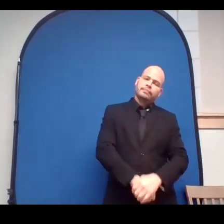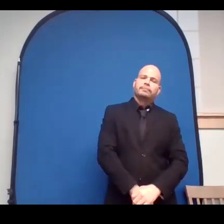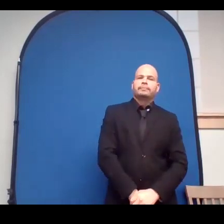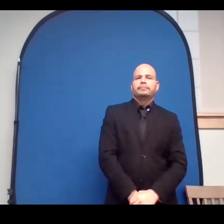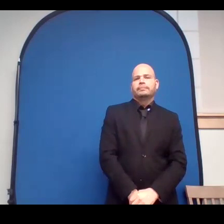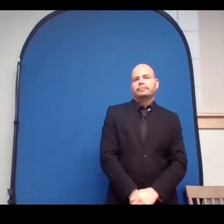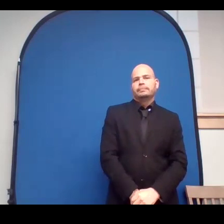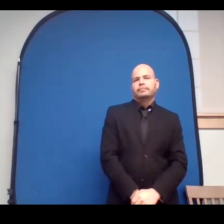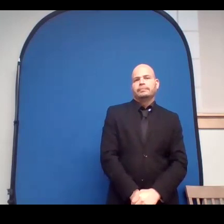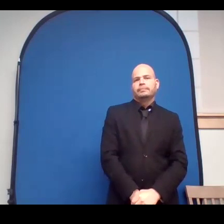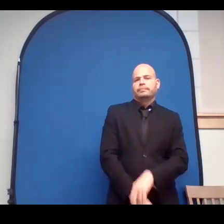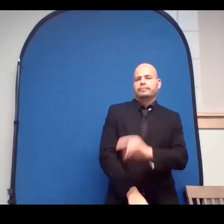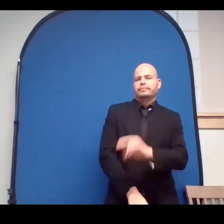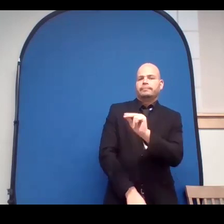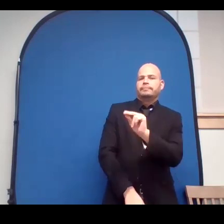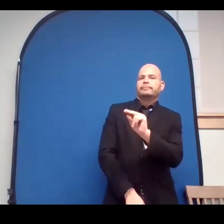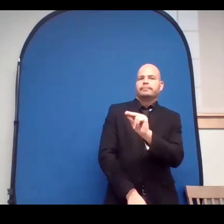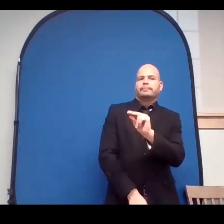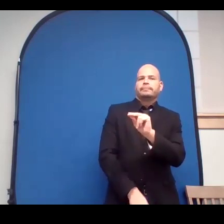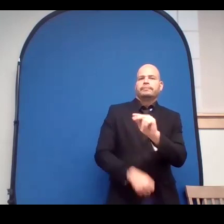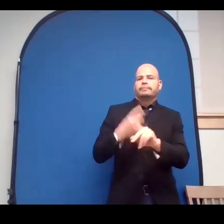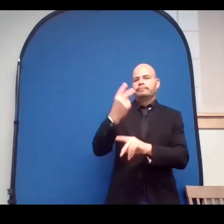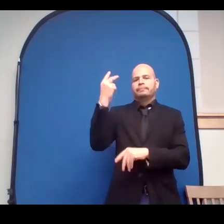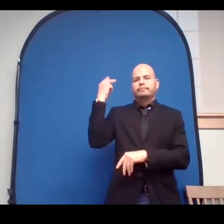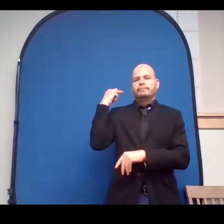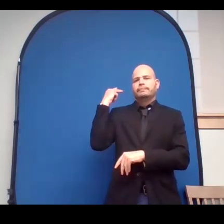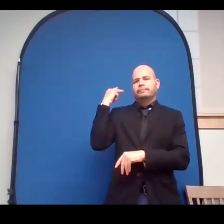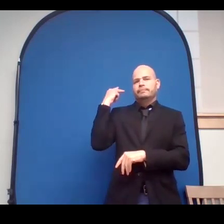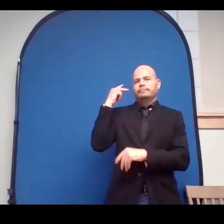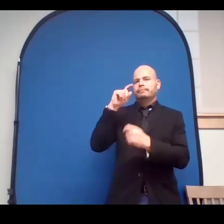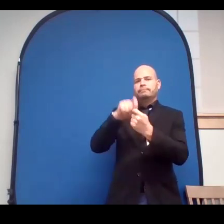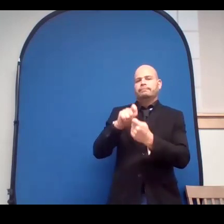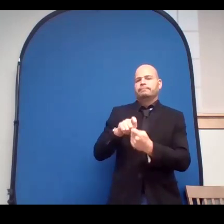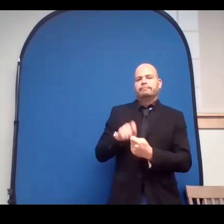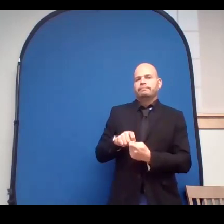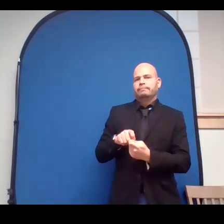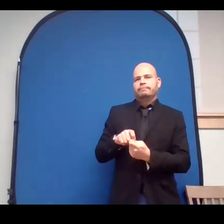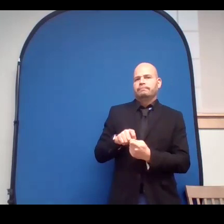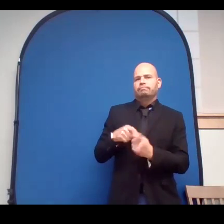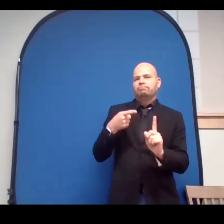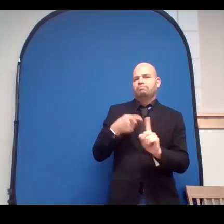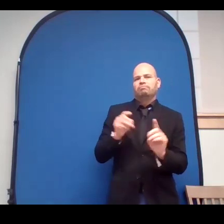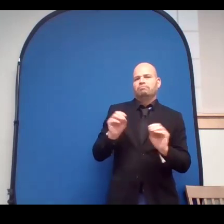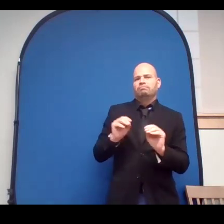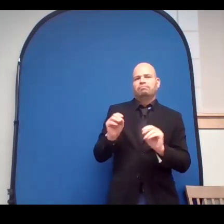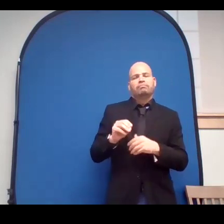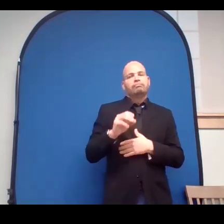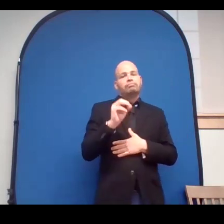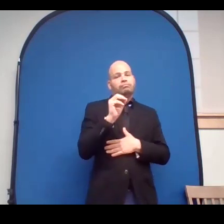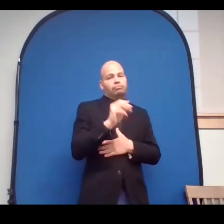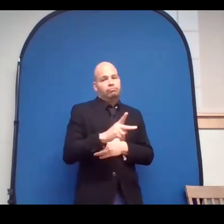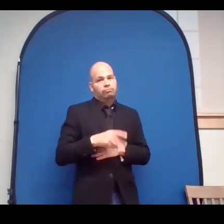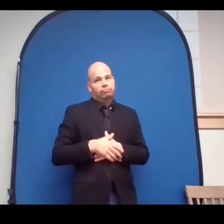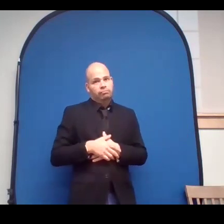No, ma'am, not that I can recall specific. Were your concerns about Sergeant